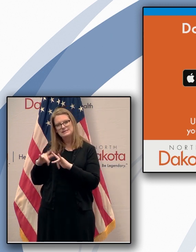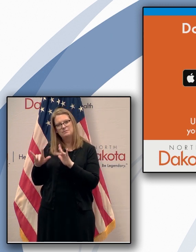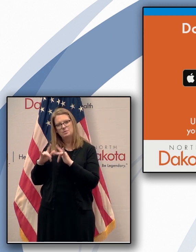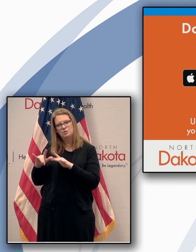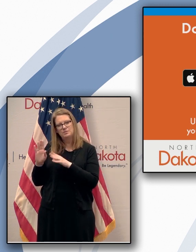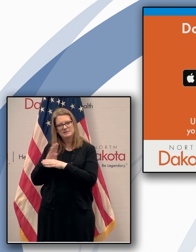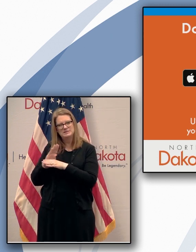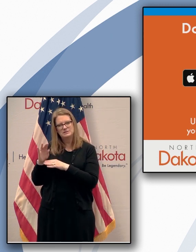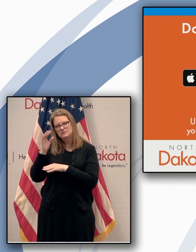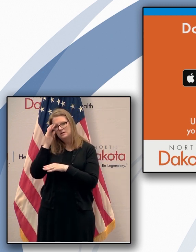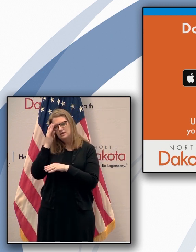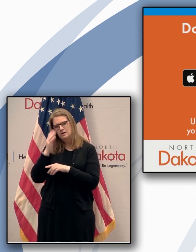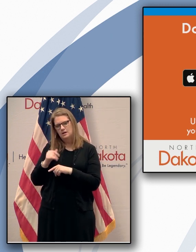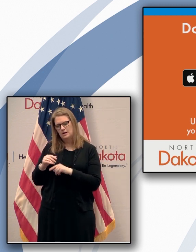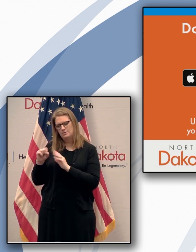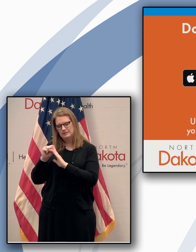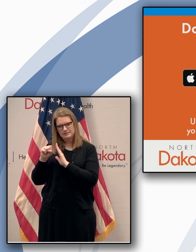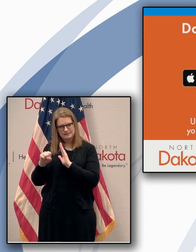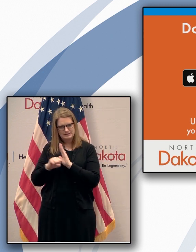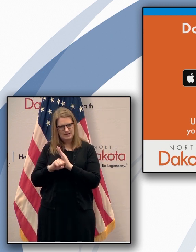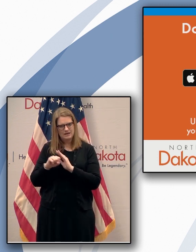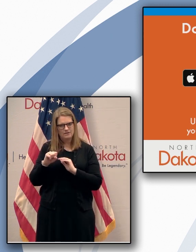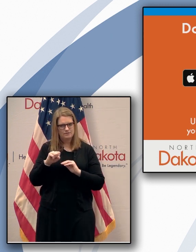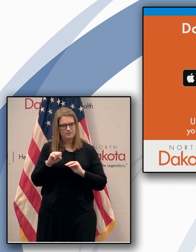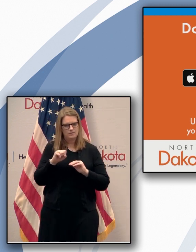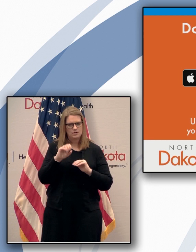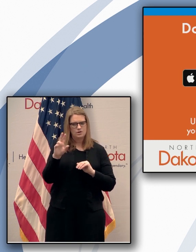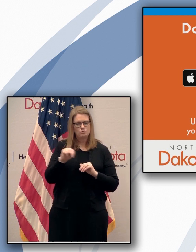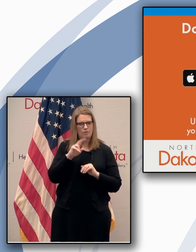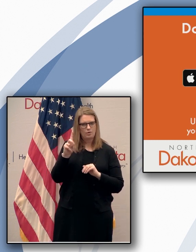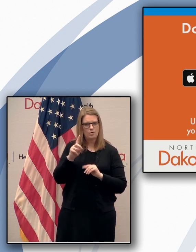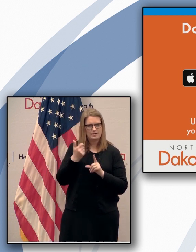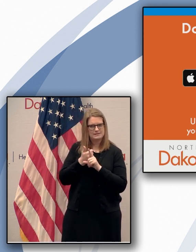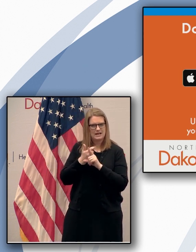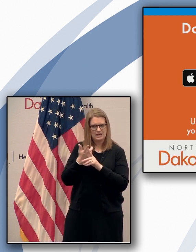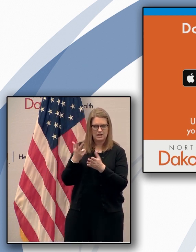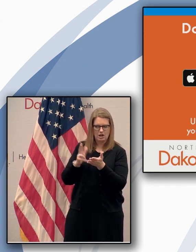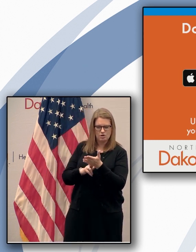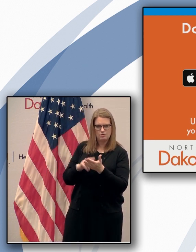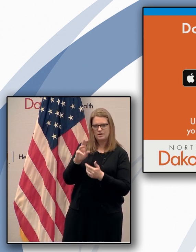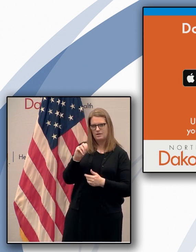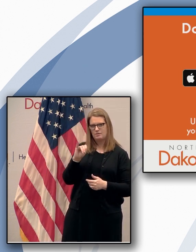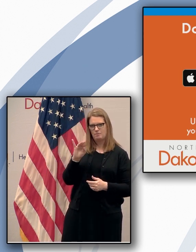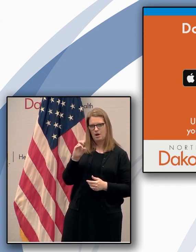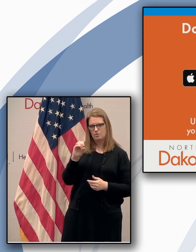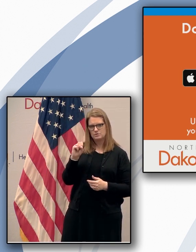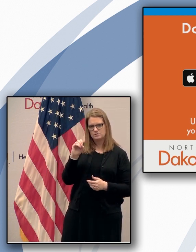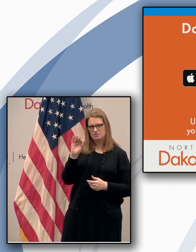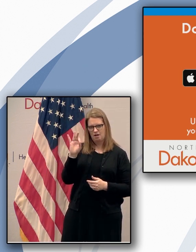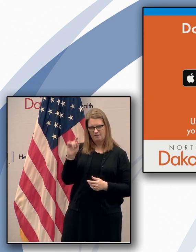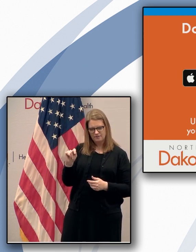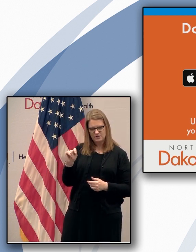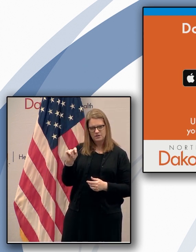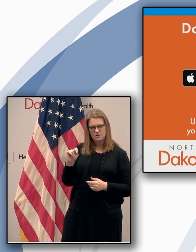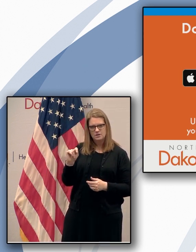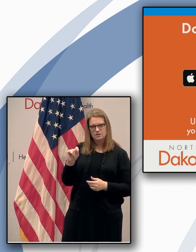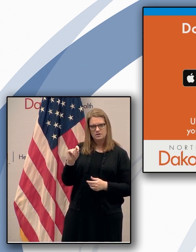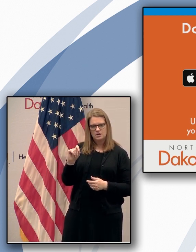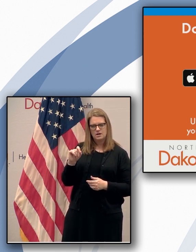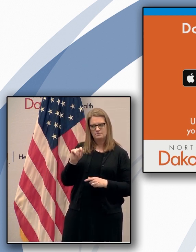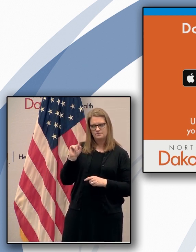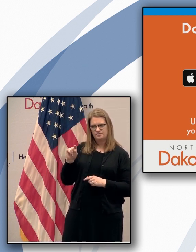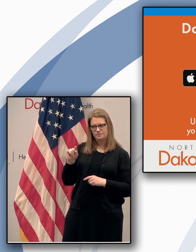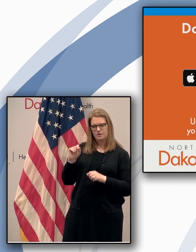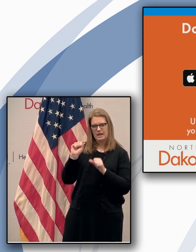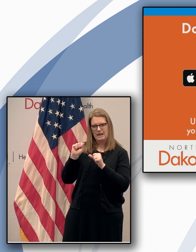very helpful. The state of North Dakota had an existing contract with Microsoft, and so through an existing contract,